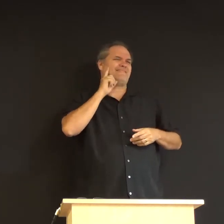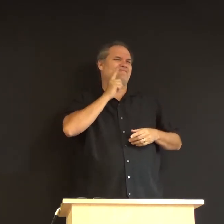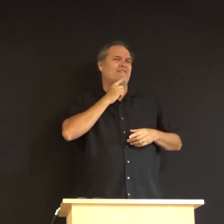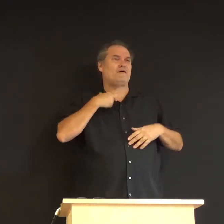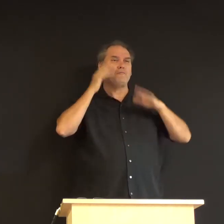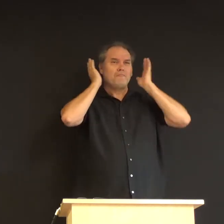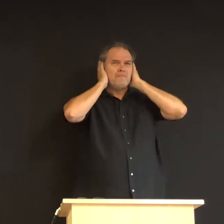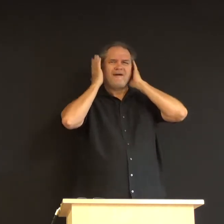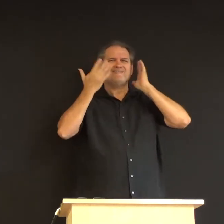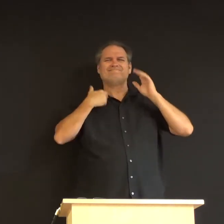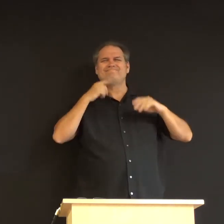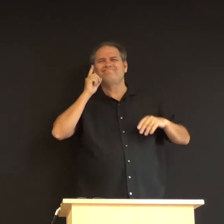I can't speak,